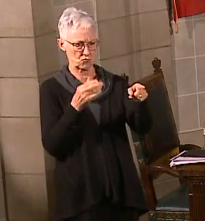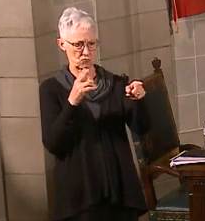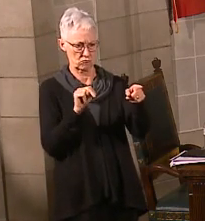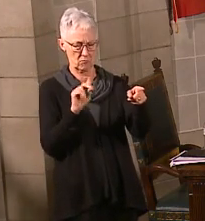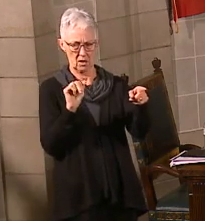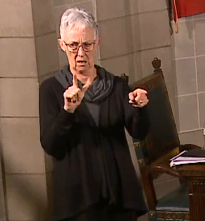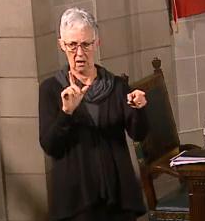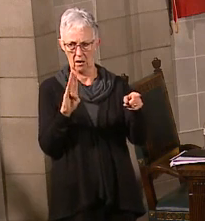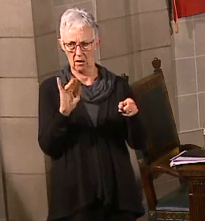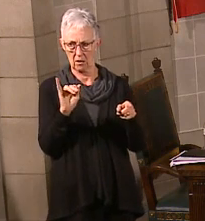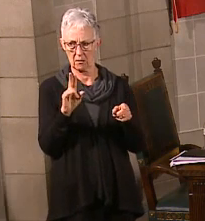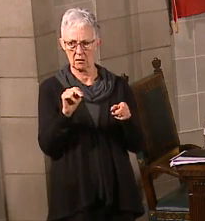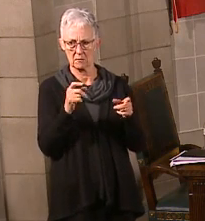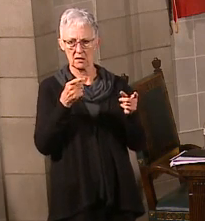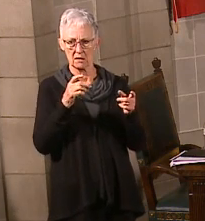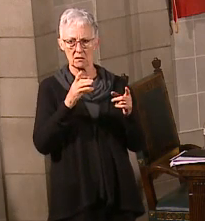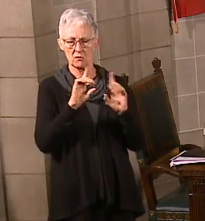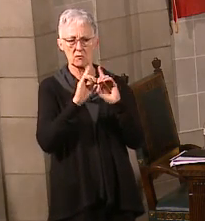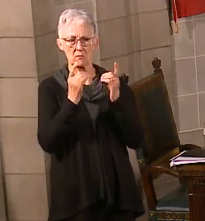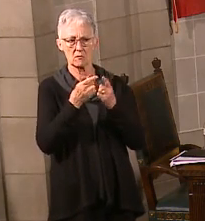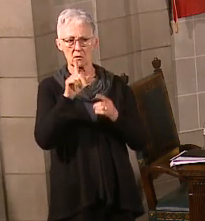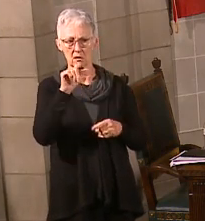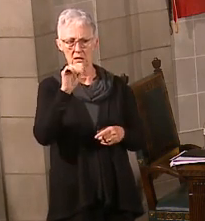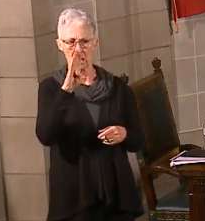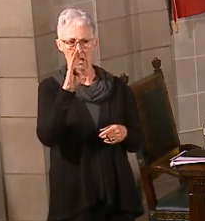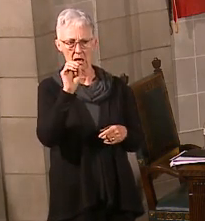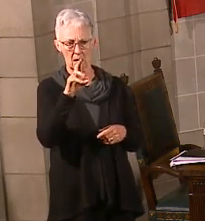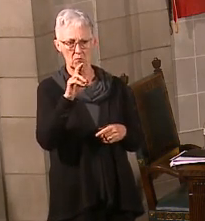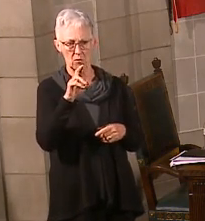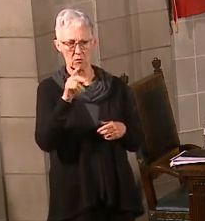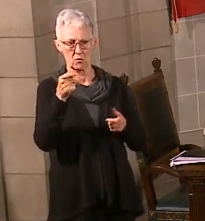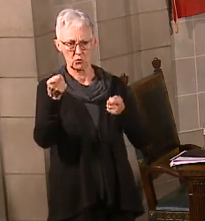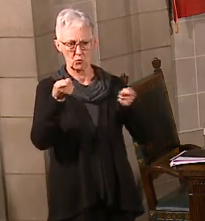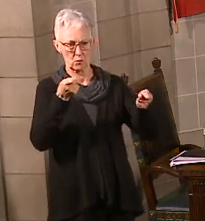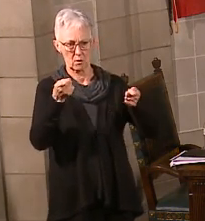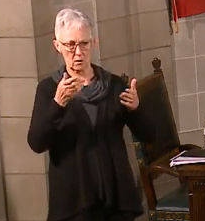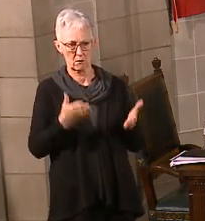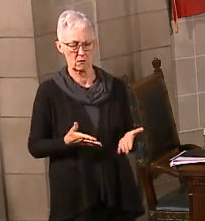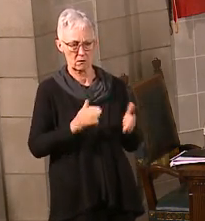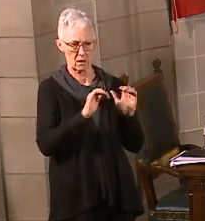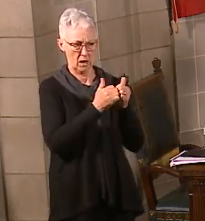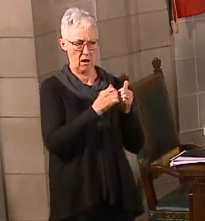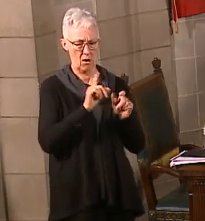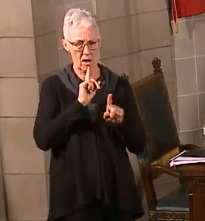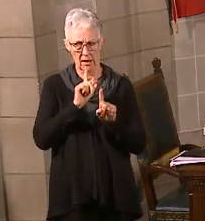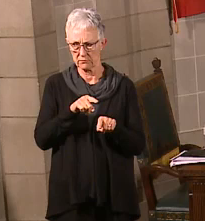you up and just talk a little about how to answer Martha's question there.